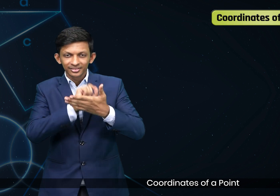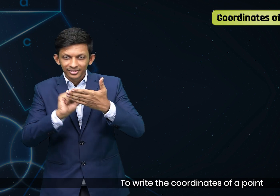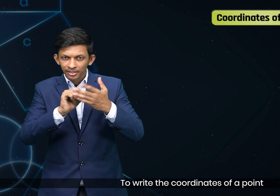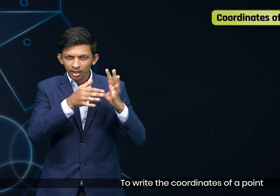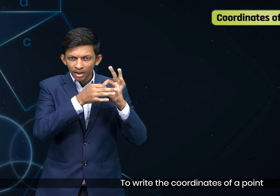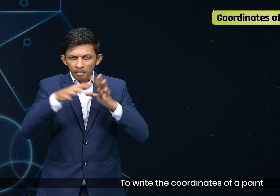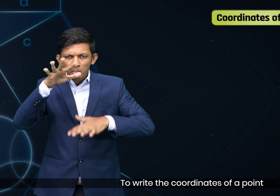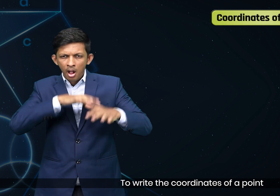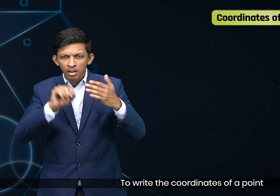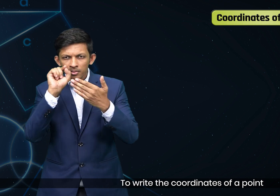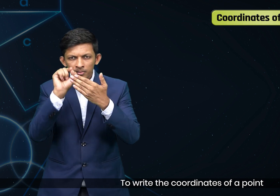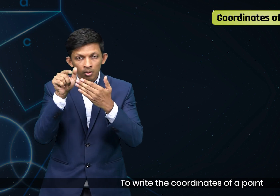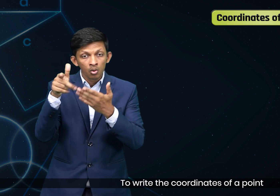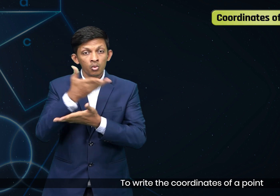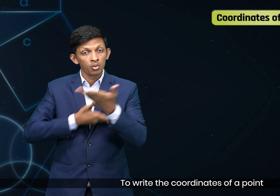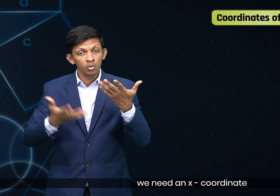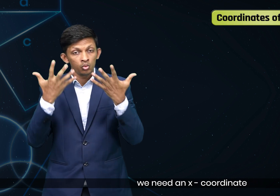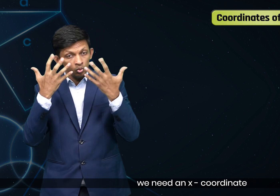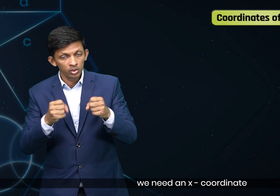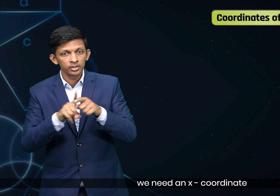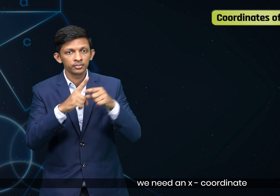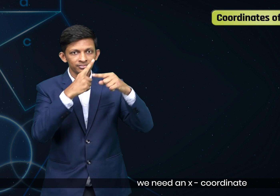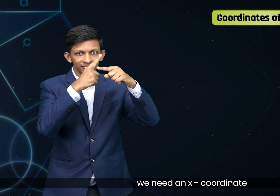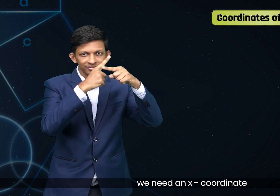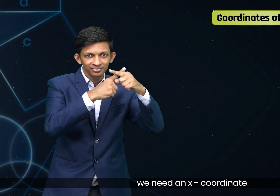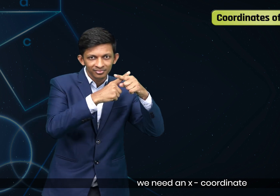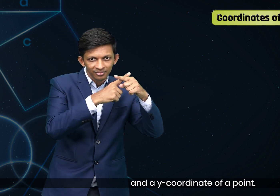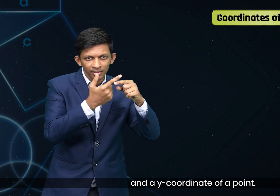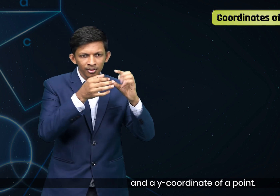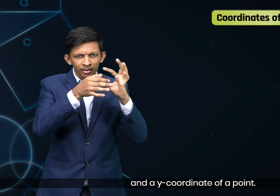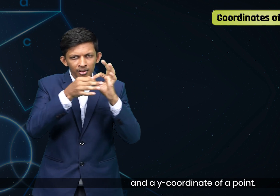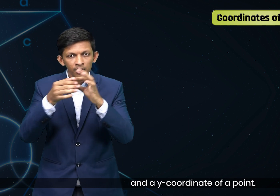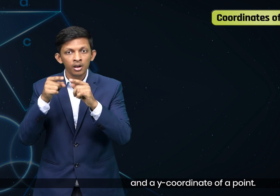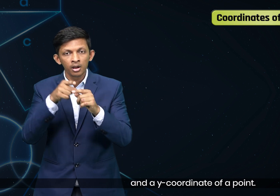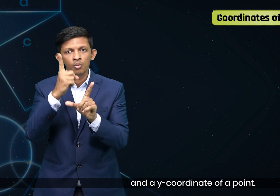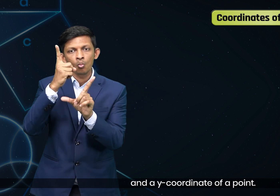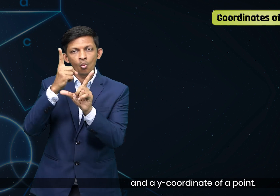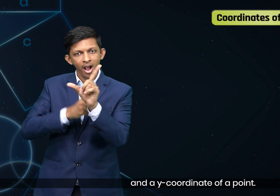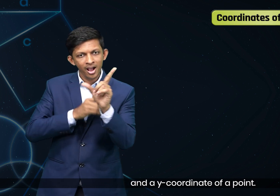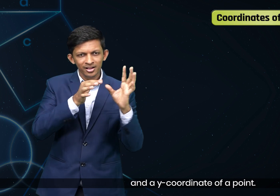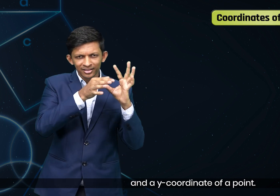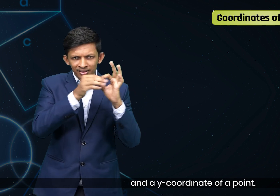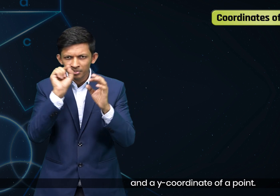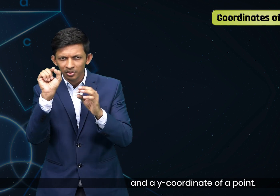To write the coordinates of a point, we need an x-coordinate and a y-coordinate of a point.